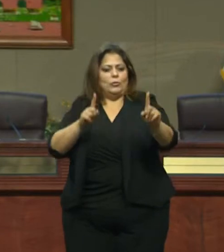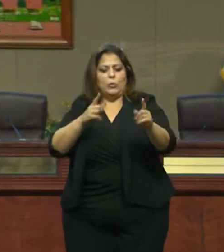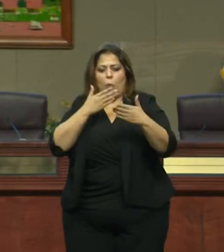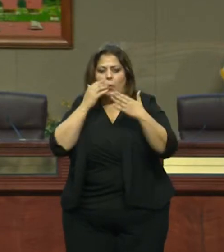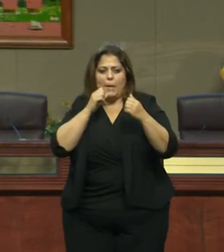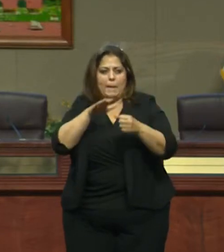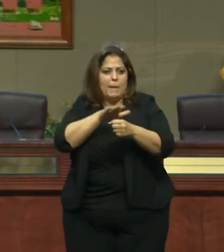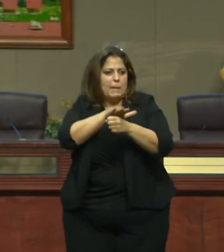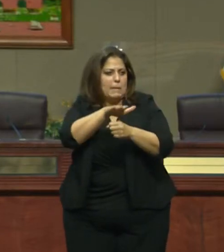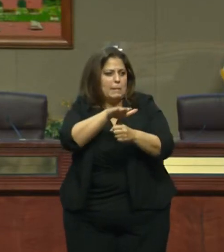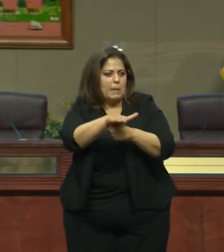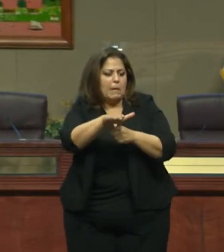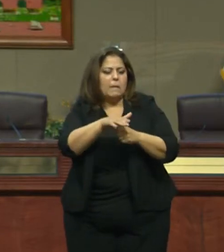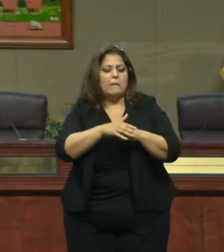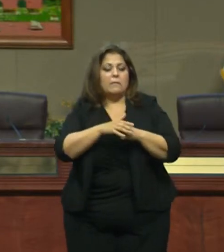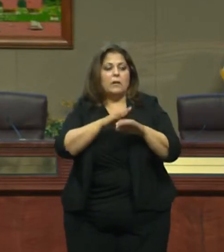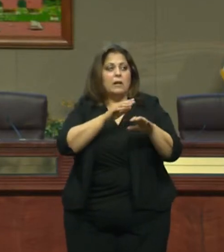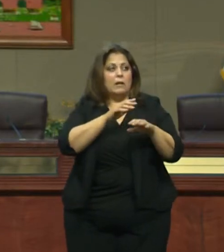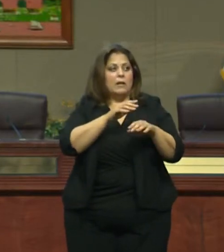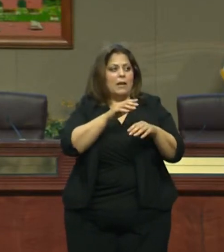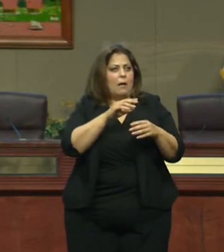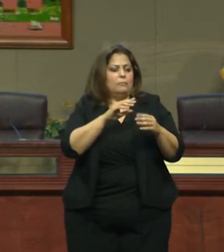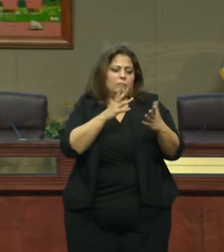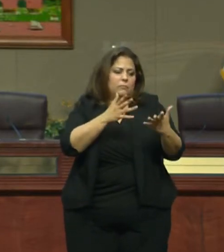based upon the